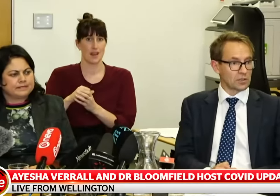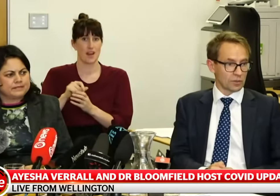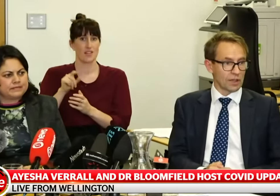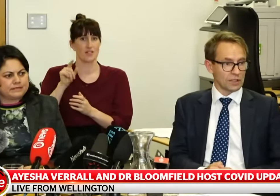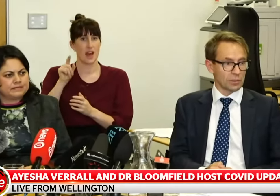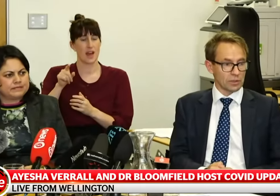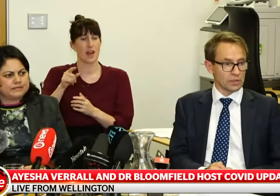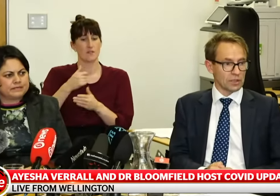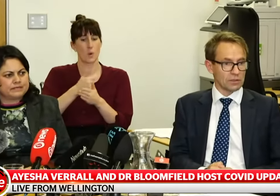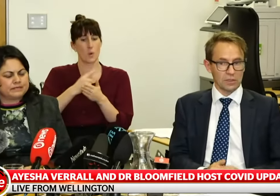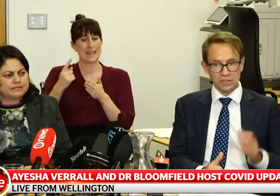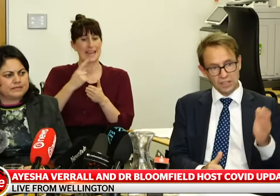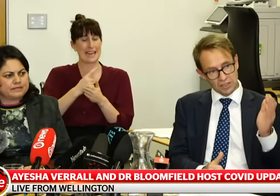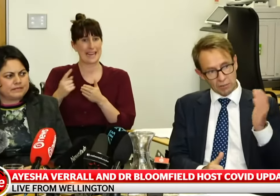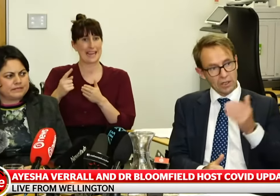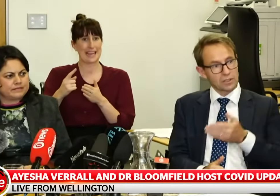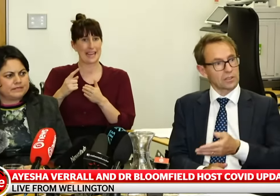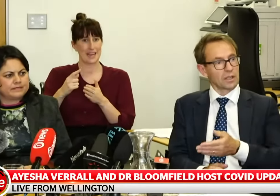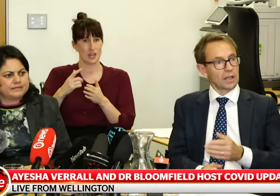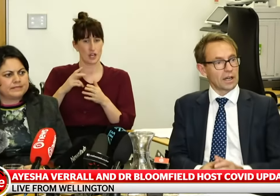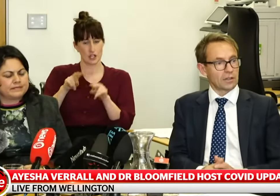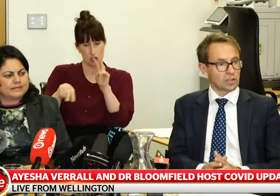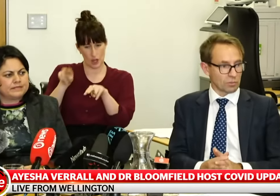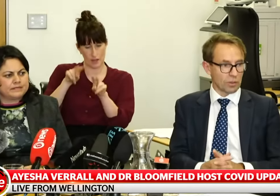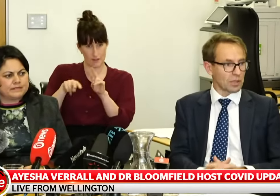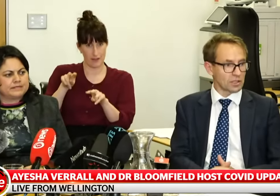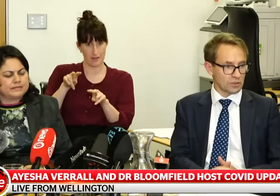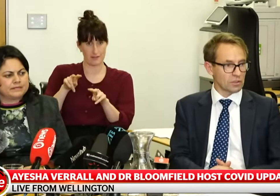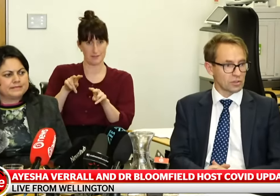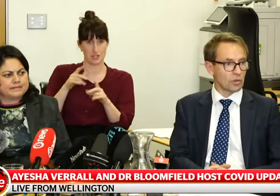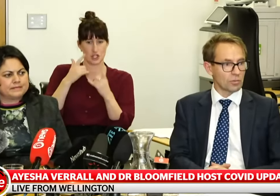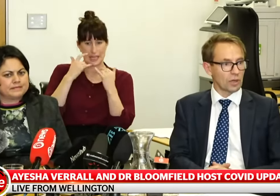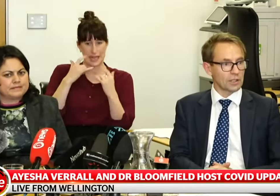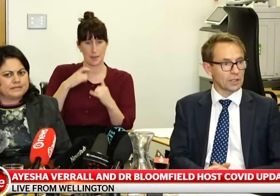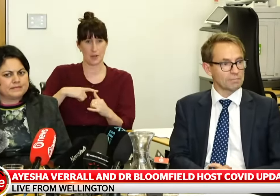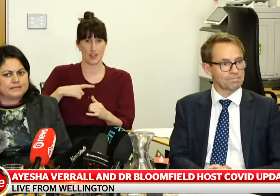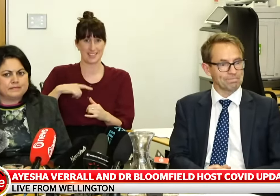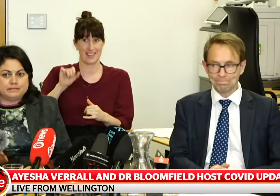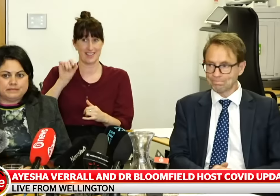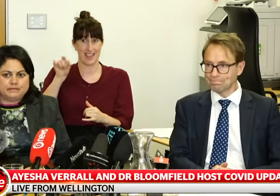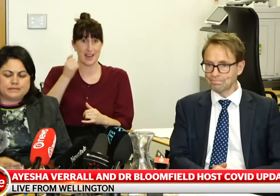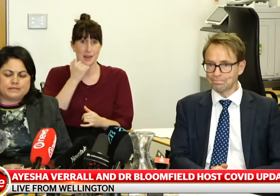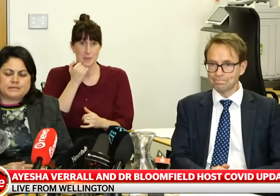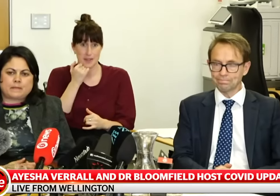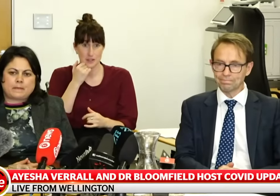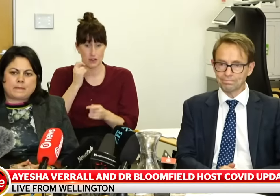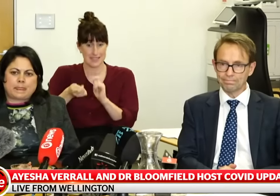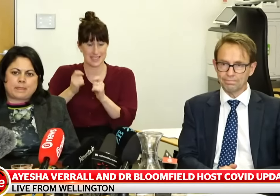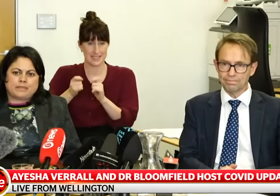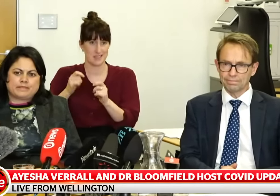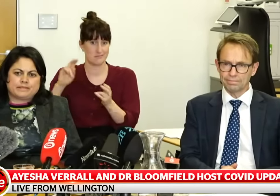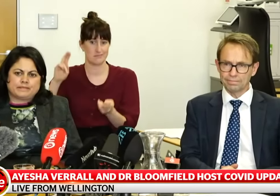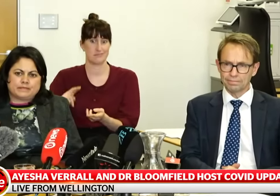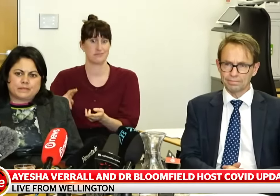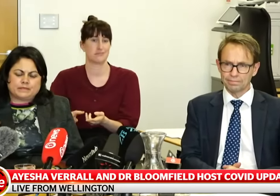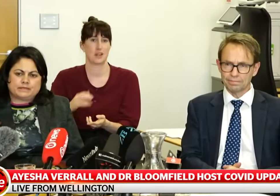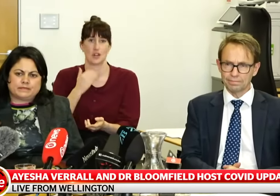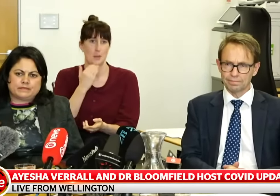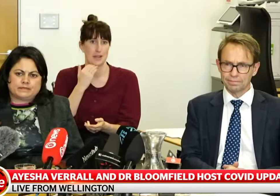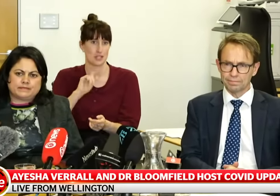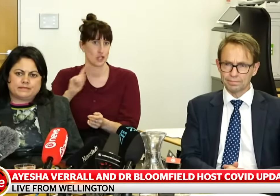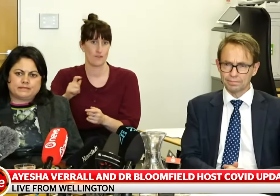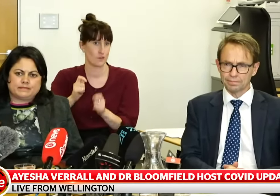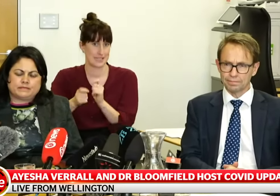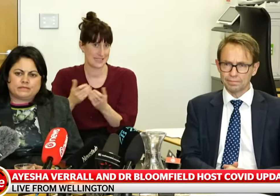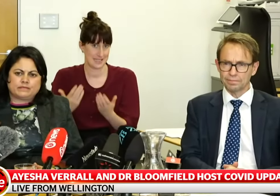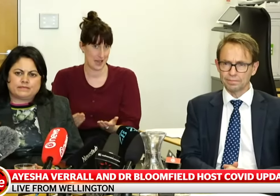weekly surveys because their testing rates in the general population have just dropped right down. The Pacifica community is concerned that there's